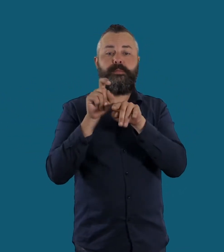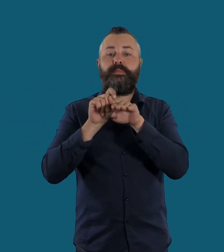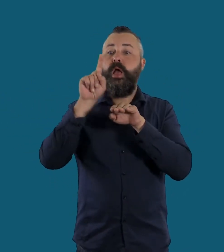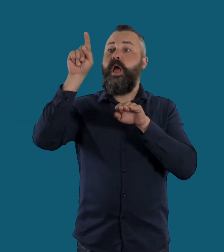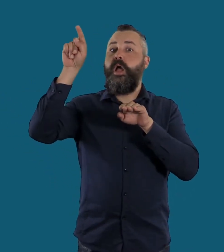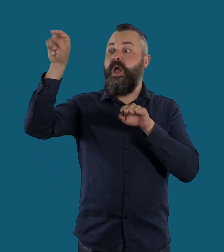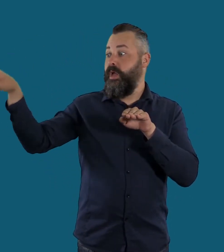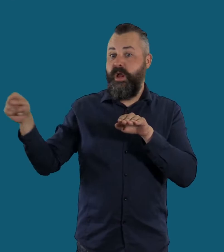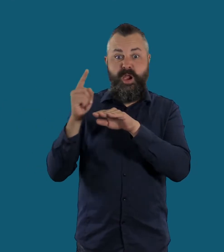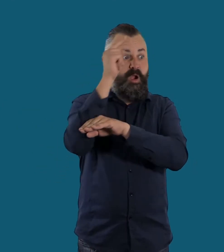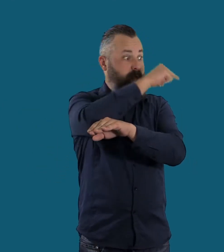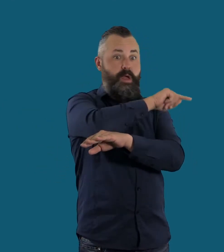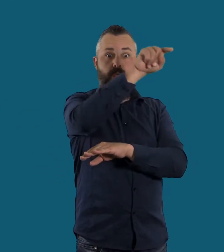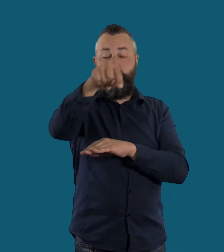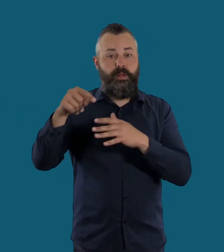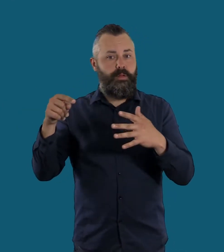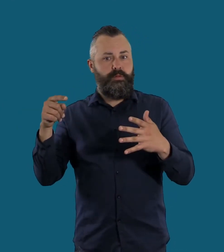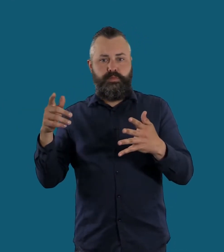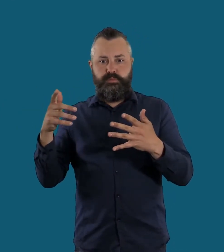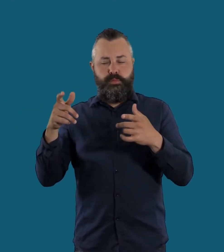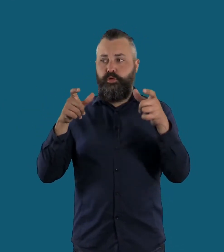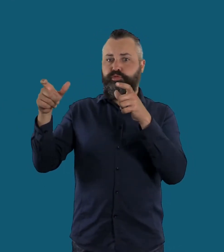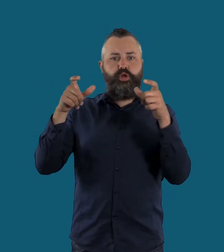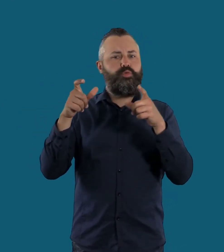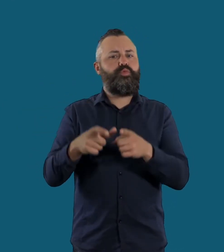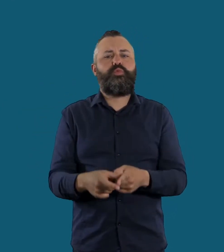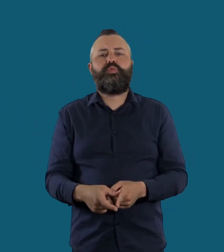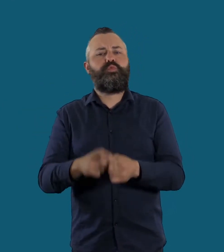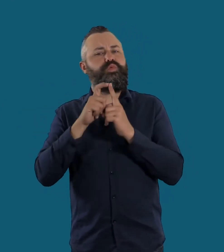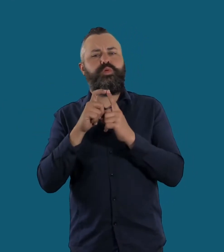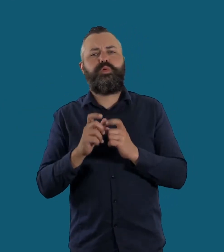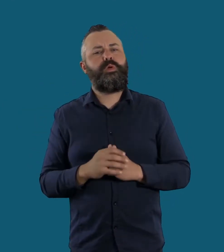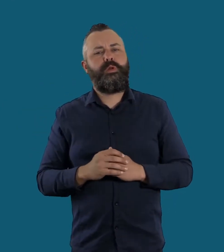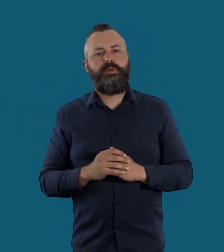Spot fires will start and move quickly. Embers may come from many directions.